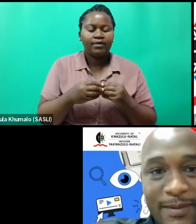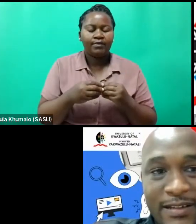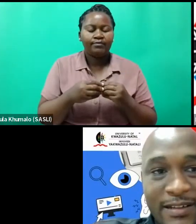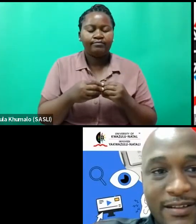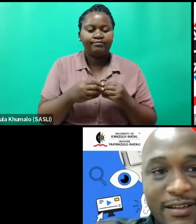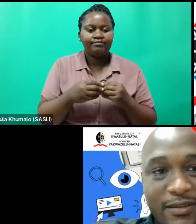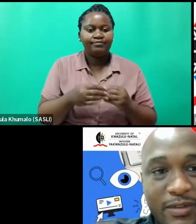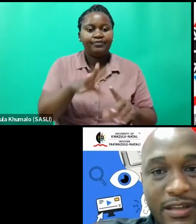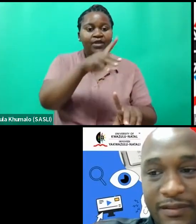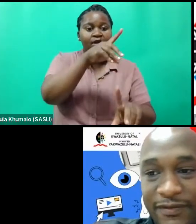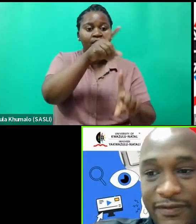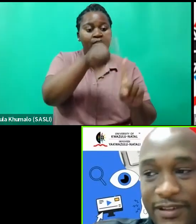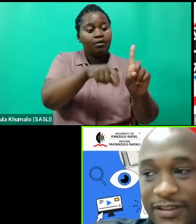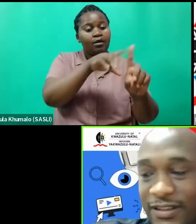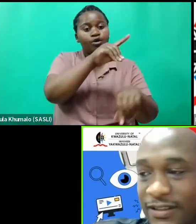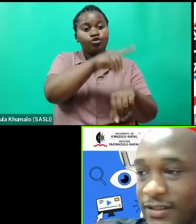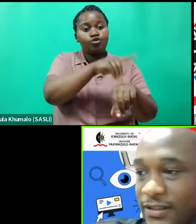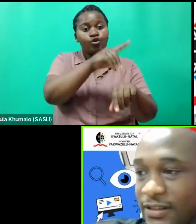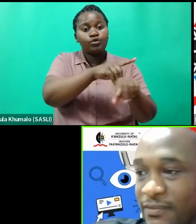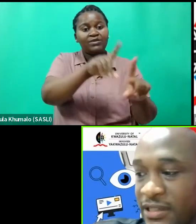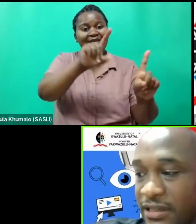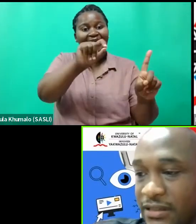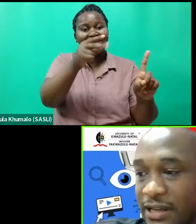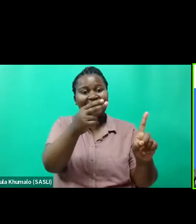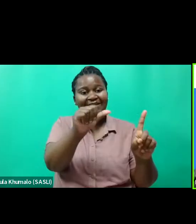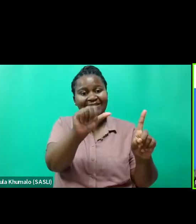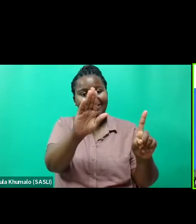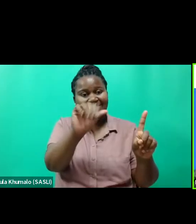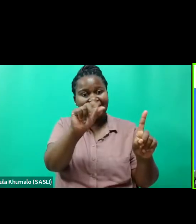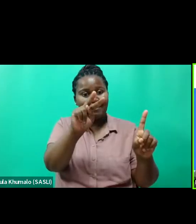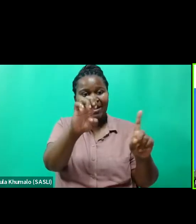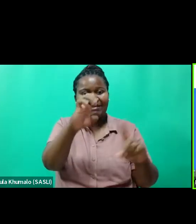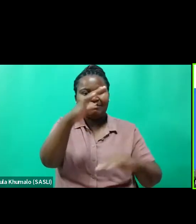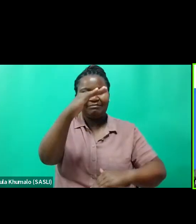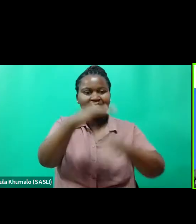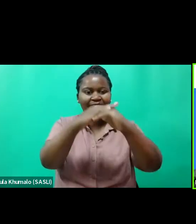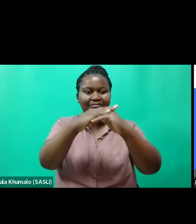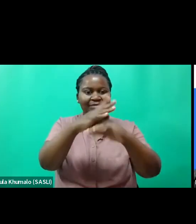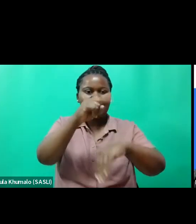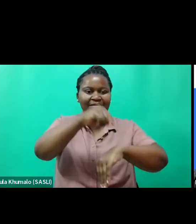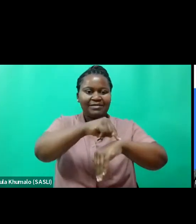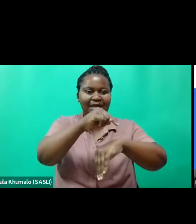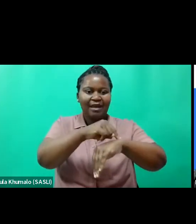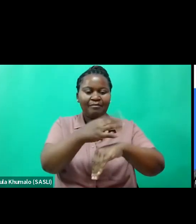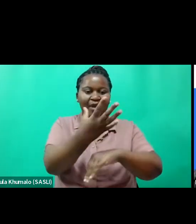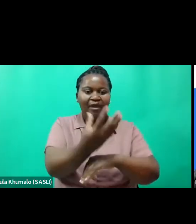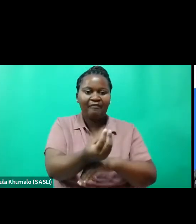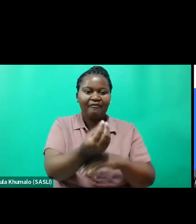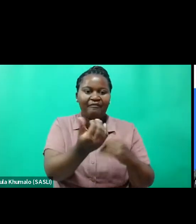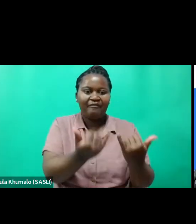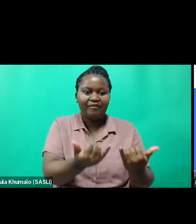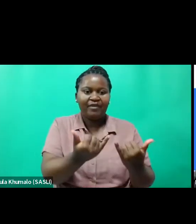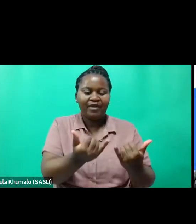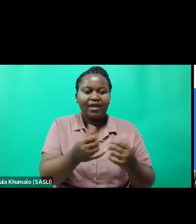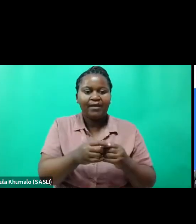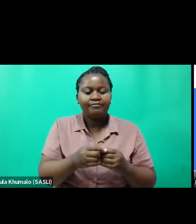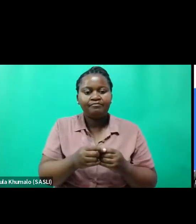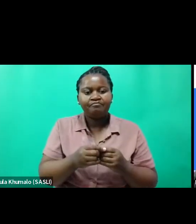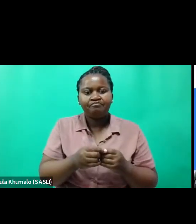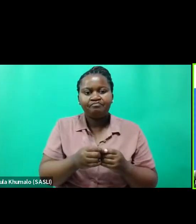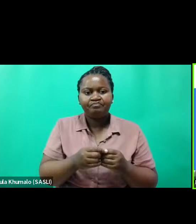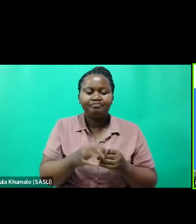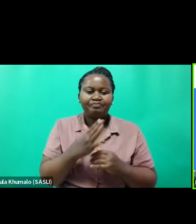Dr. Thabane, we have a limited time here. All right. If you could